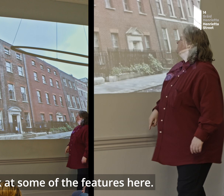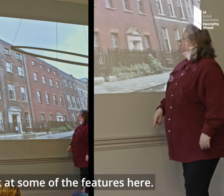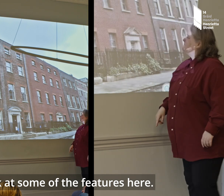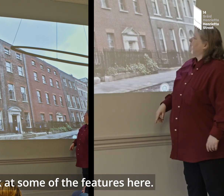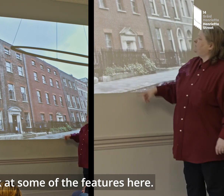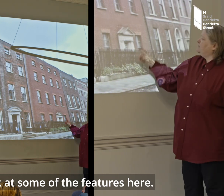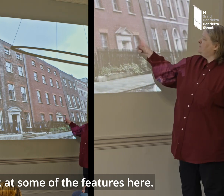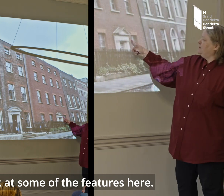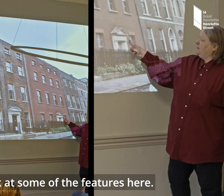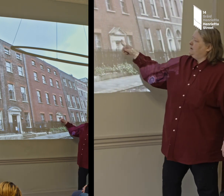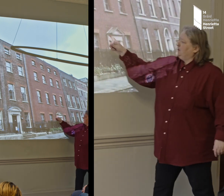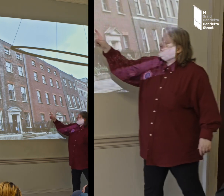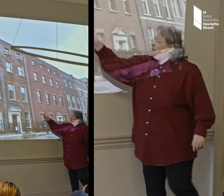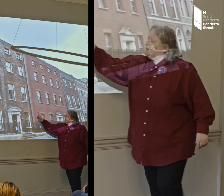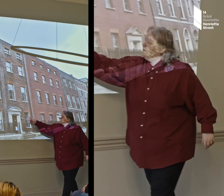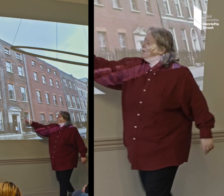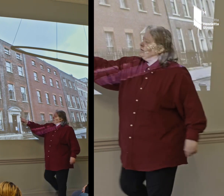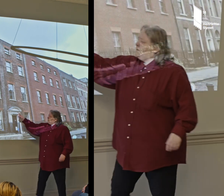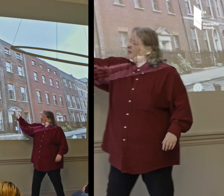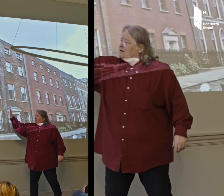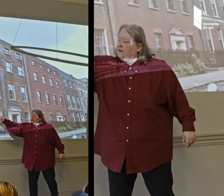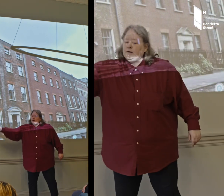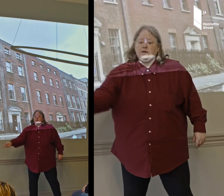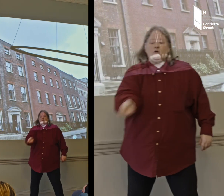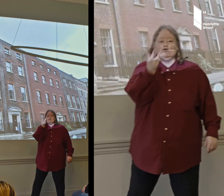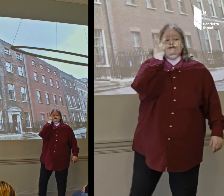Have a look at some of the features here.